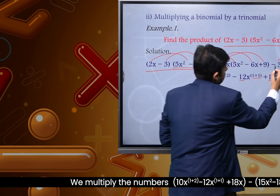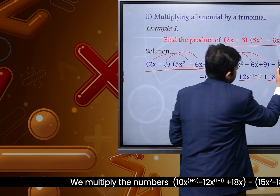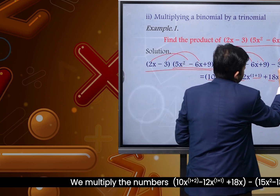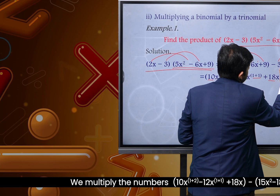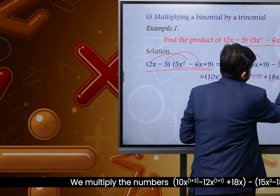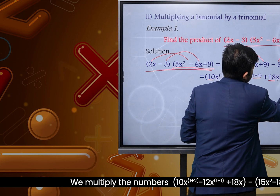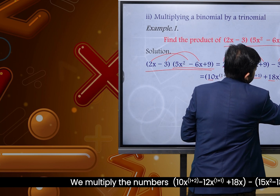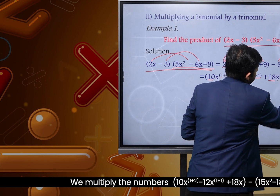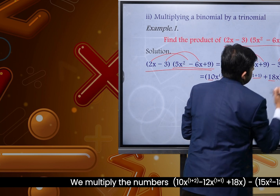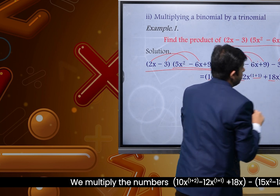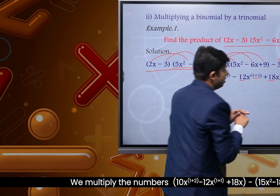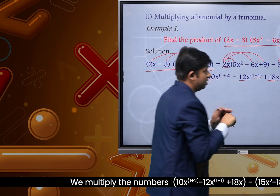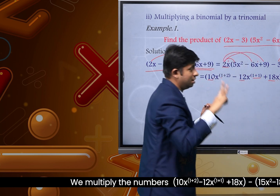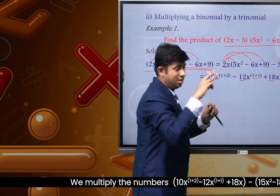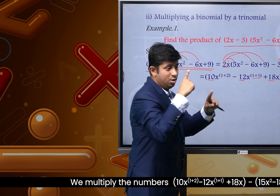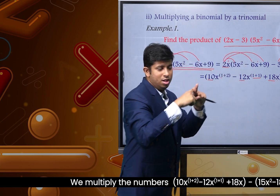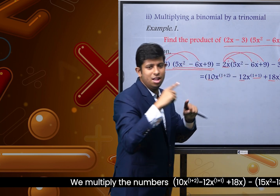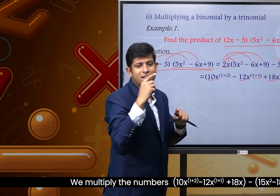3 into 6 gives us